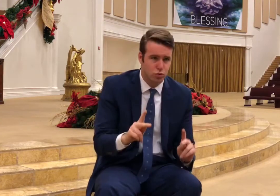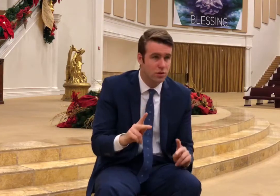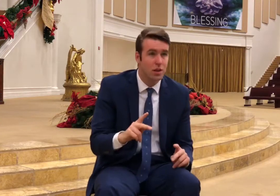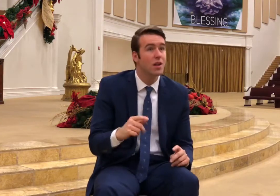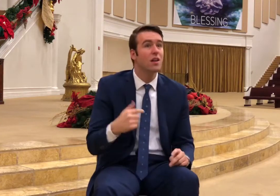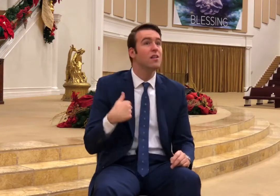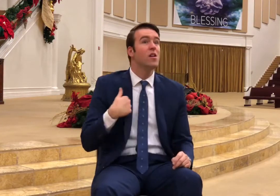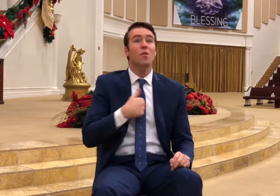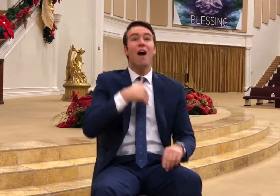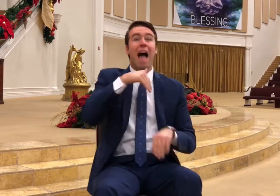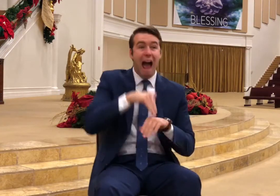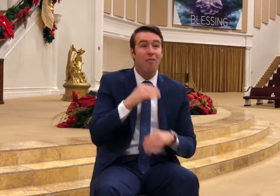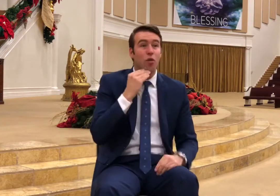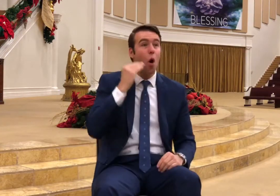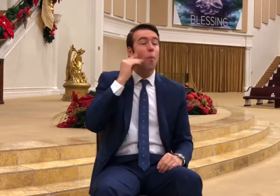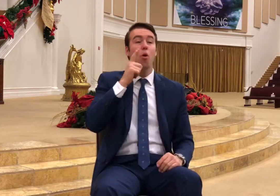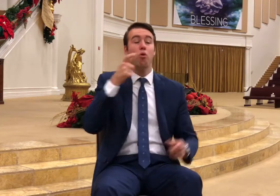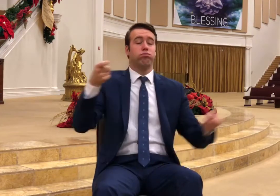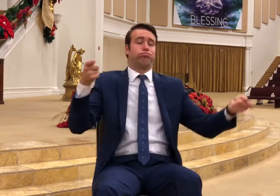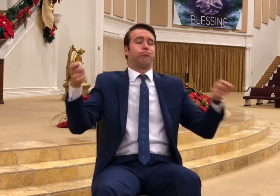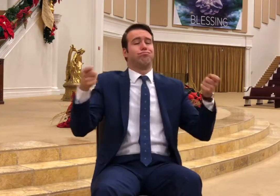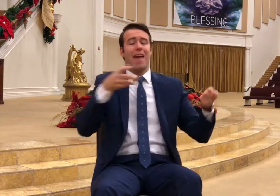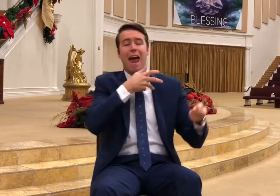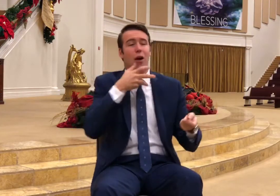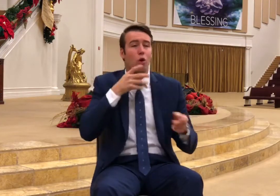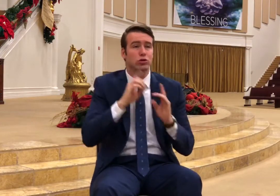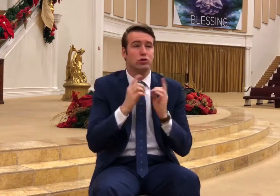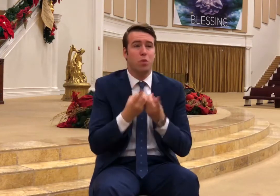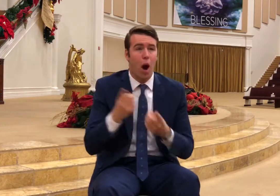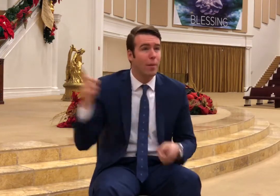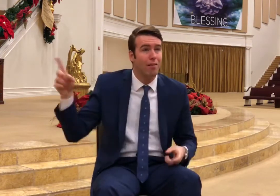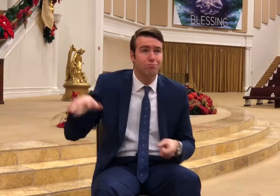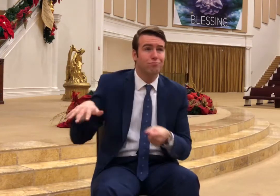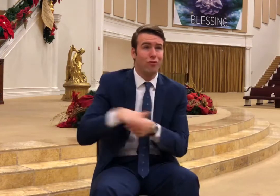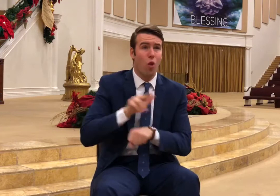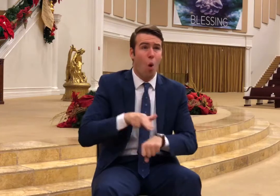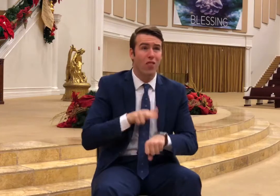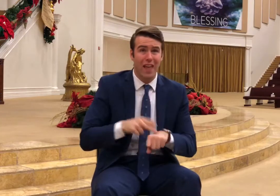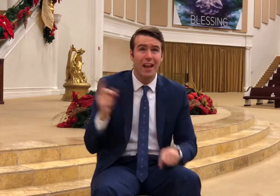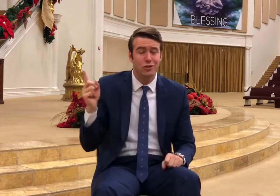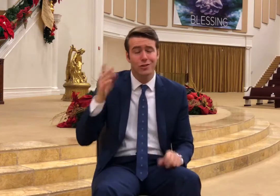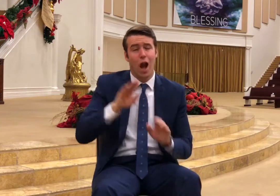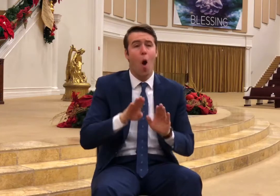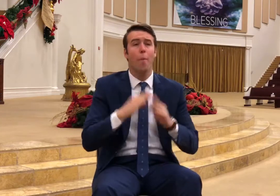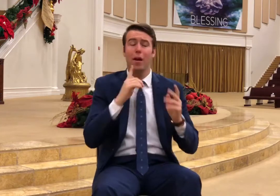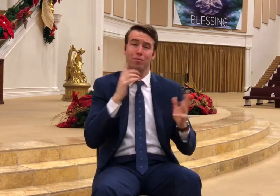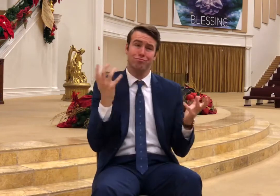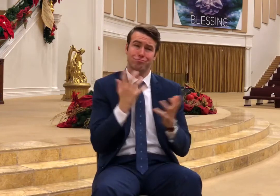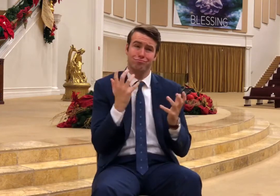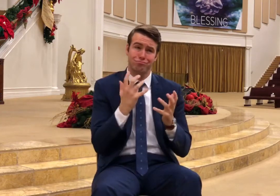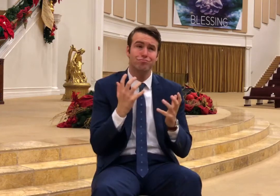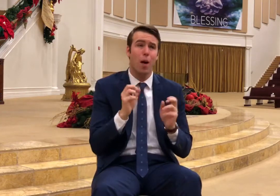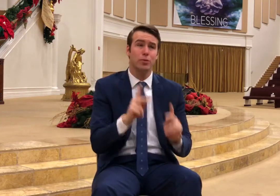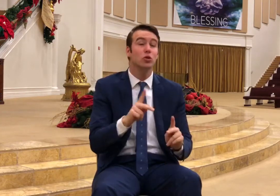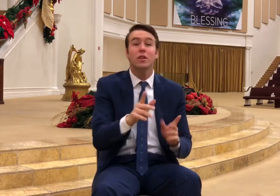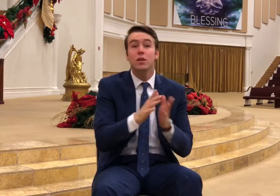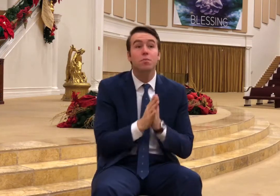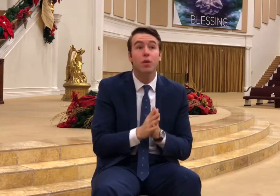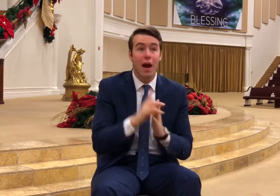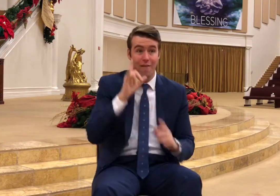We were at the home of the second command of the agricultural department of the whole nation. God's opened up a great door. So when you pray